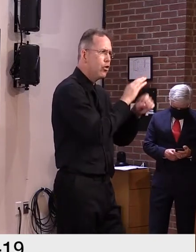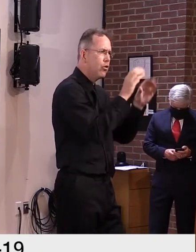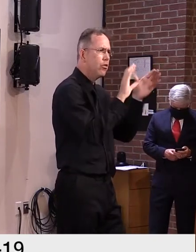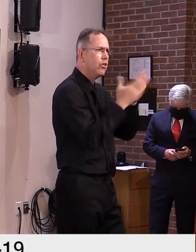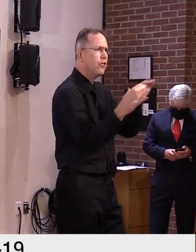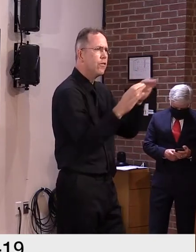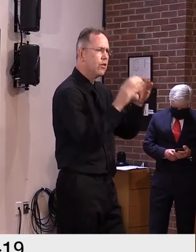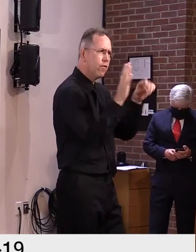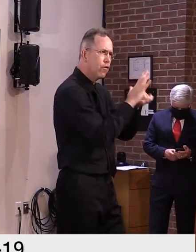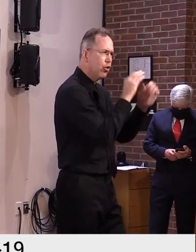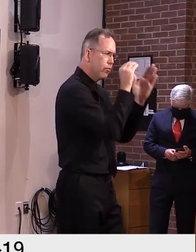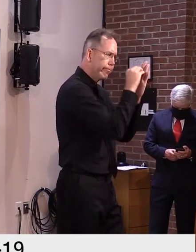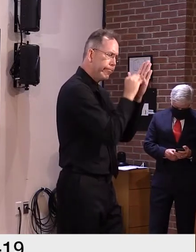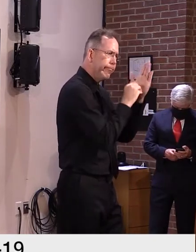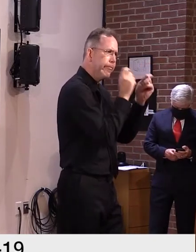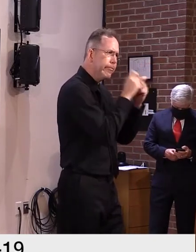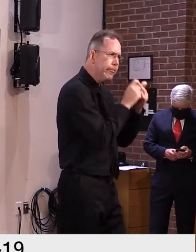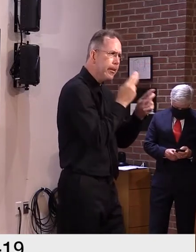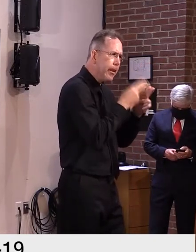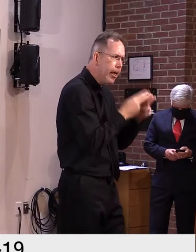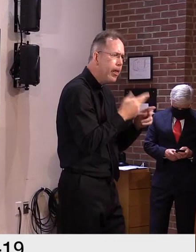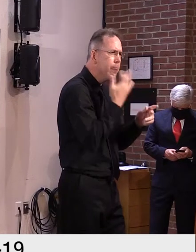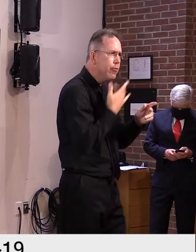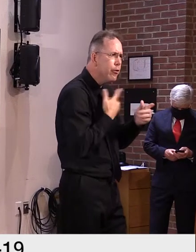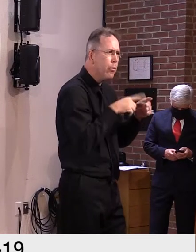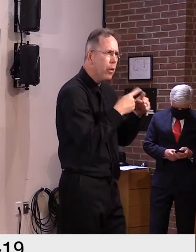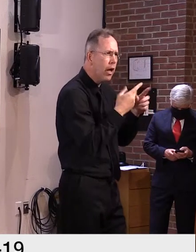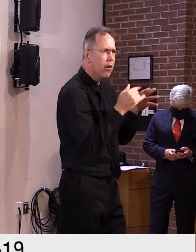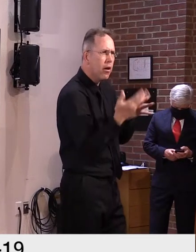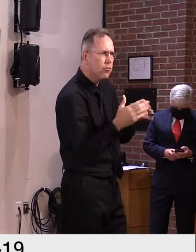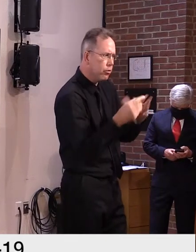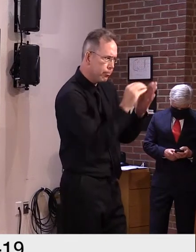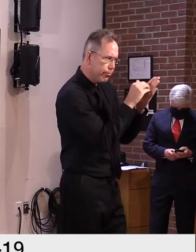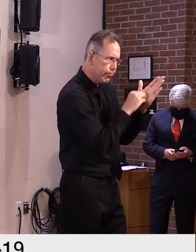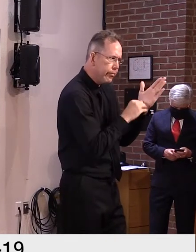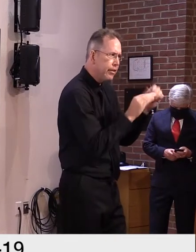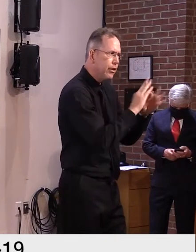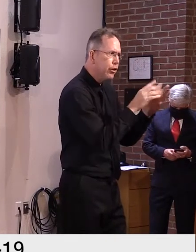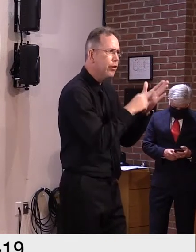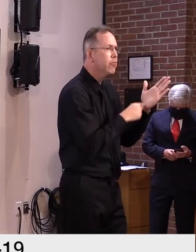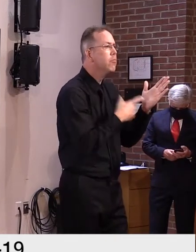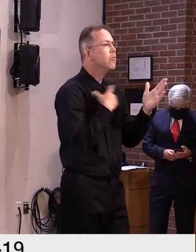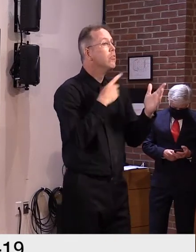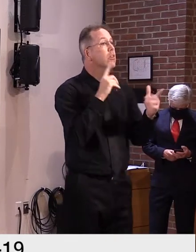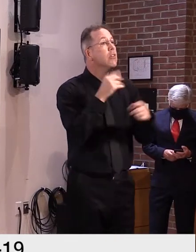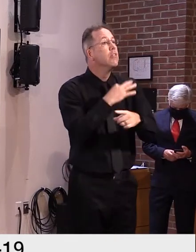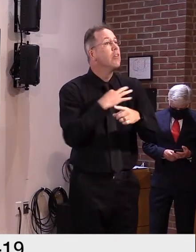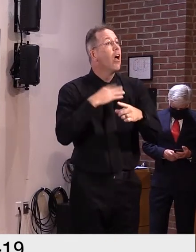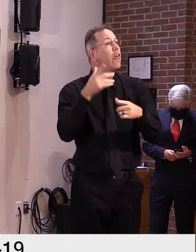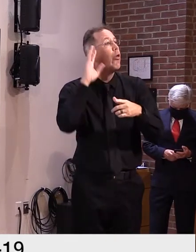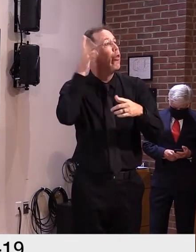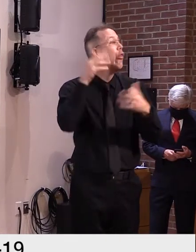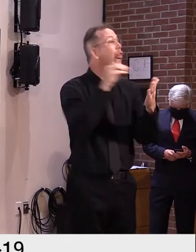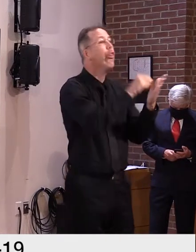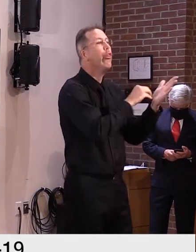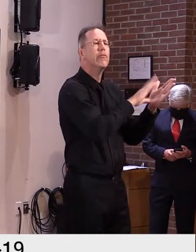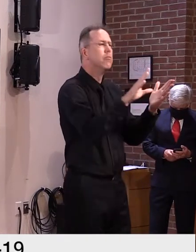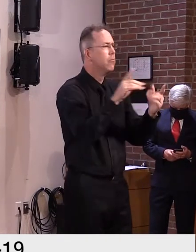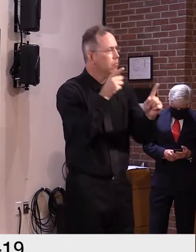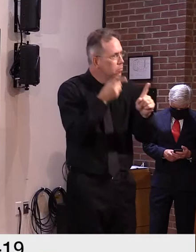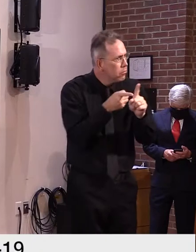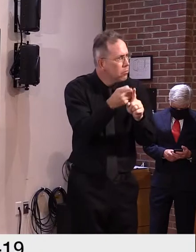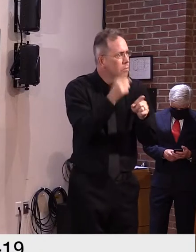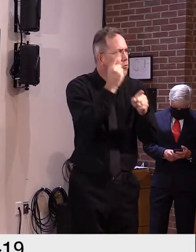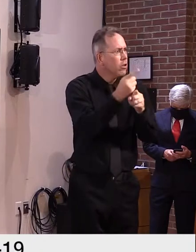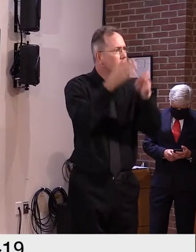our clinical people are well trained in using death certificates and filling them out in